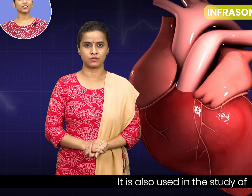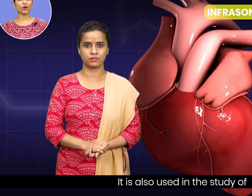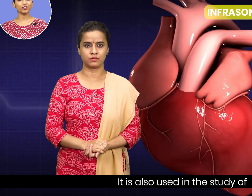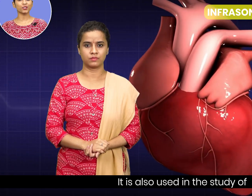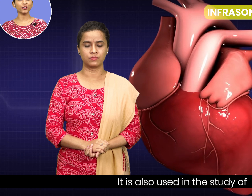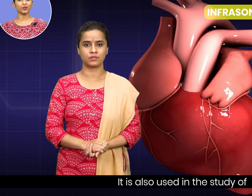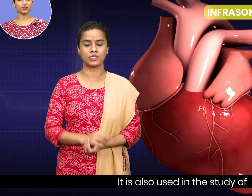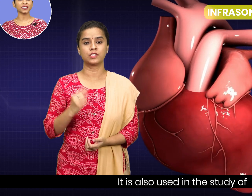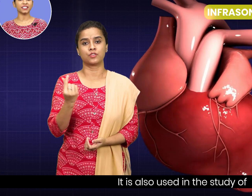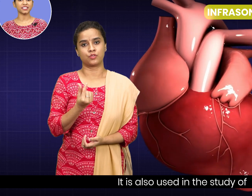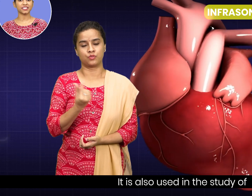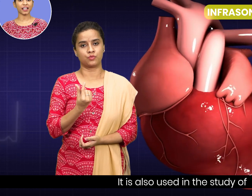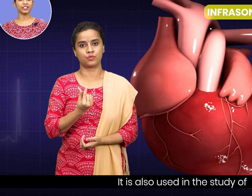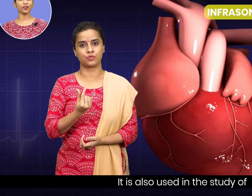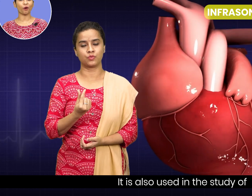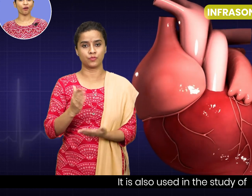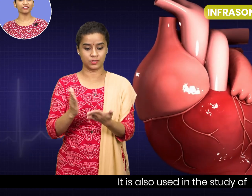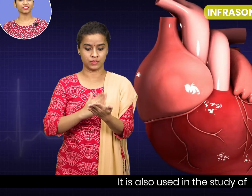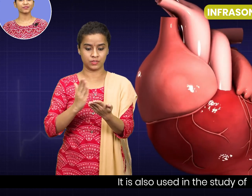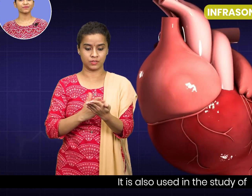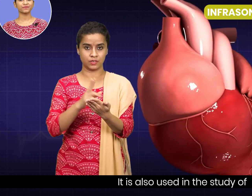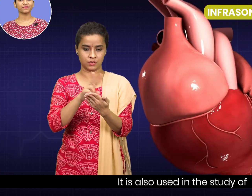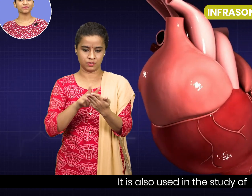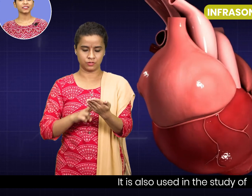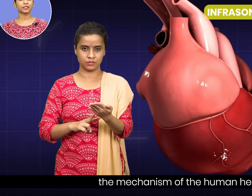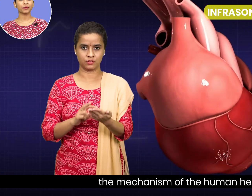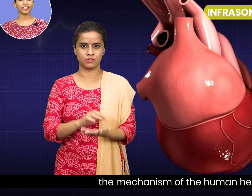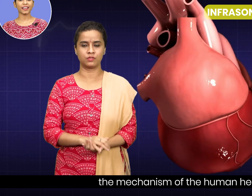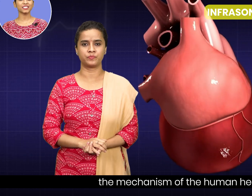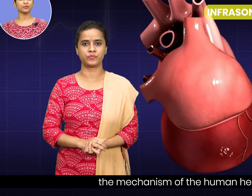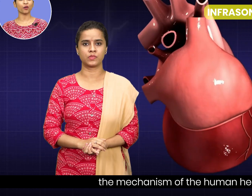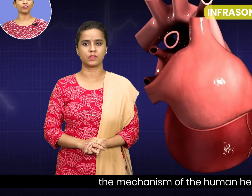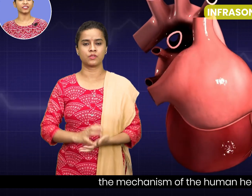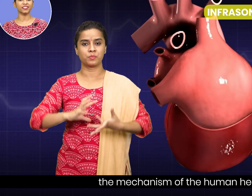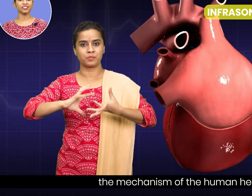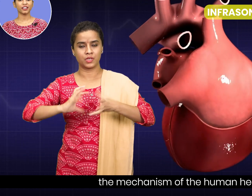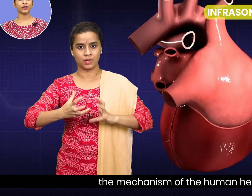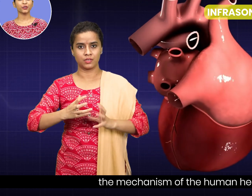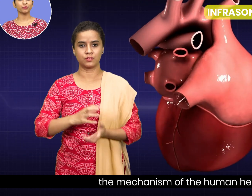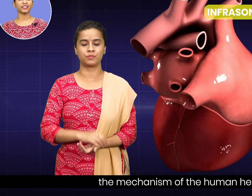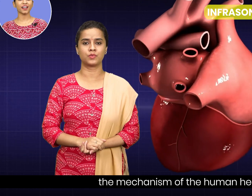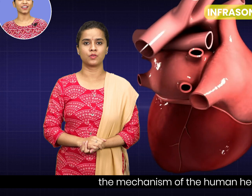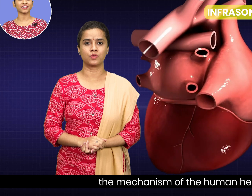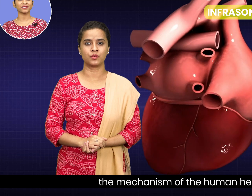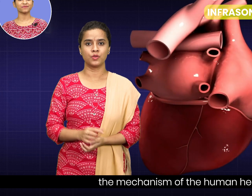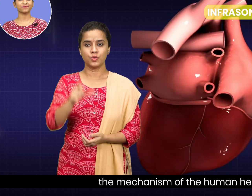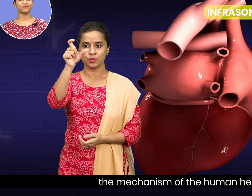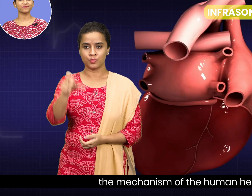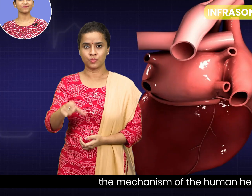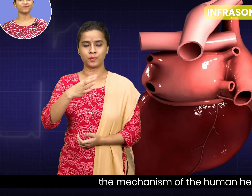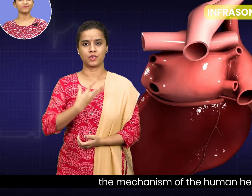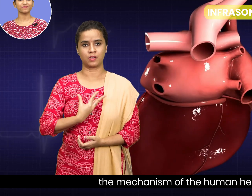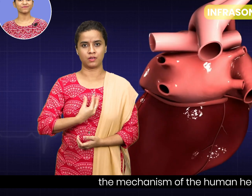It is also used in the study of the mechanism of the human heart.